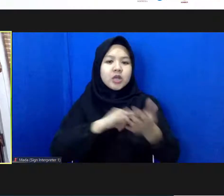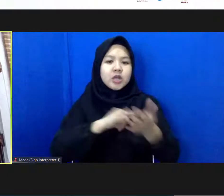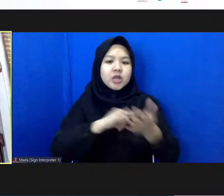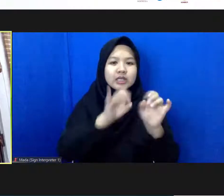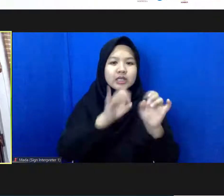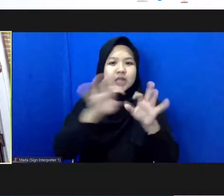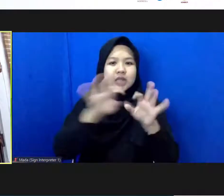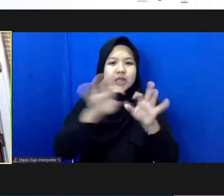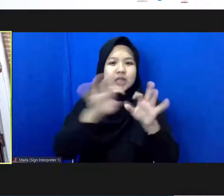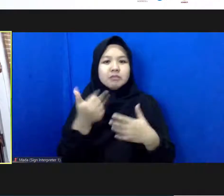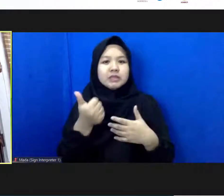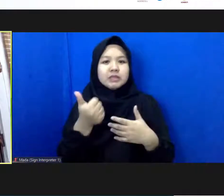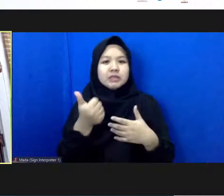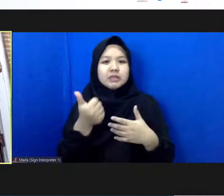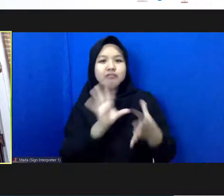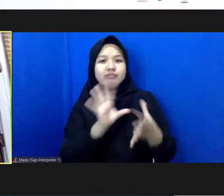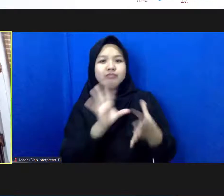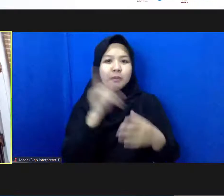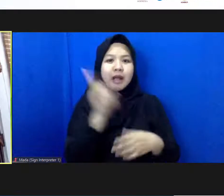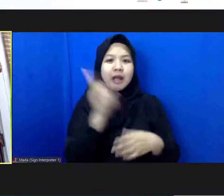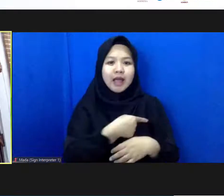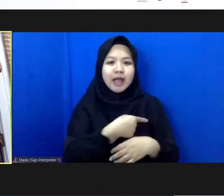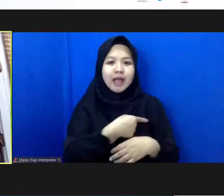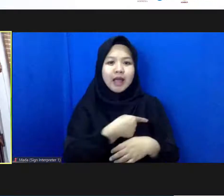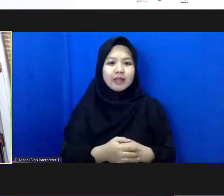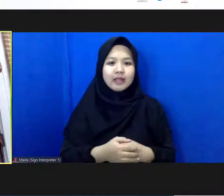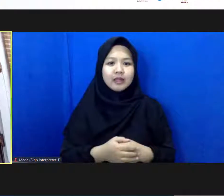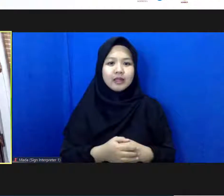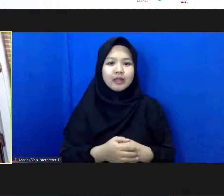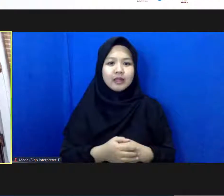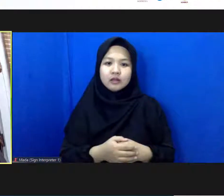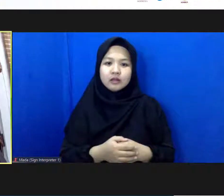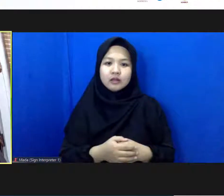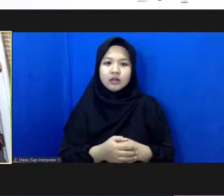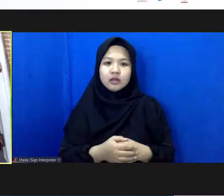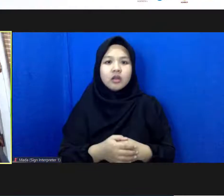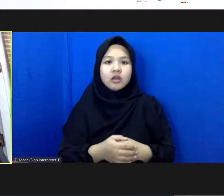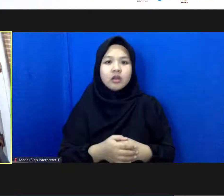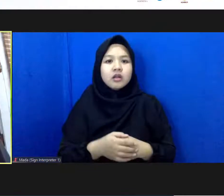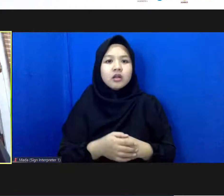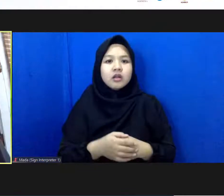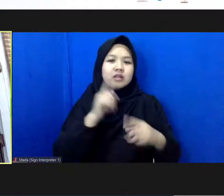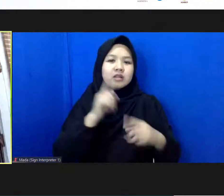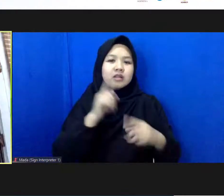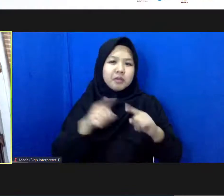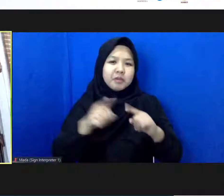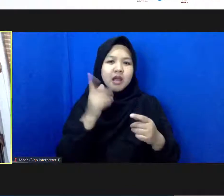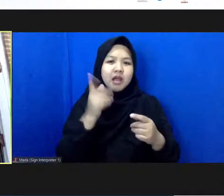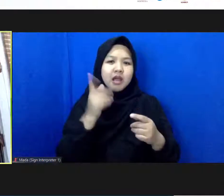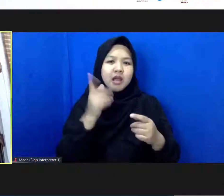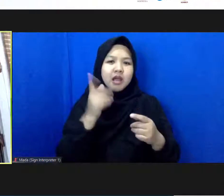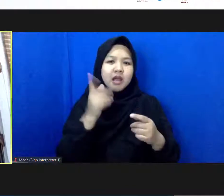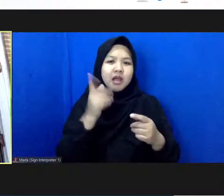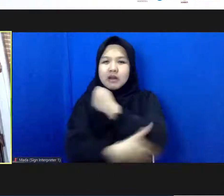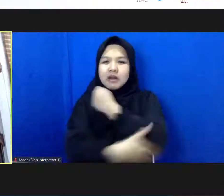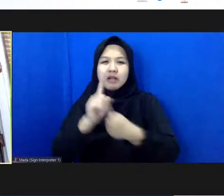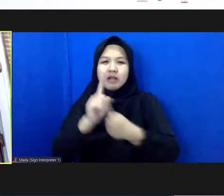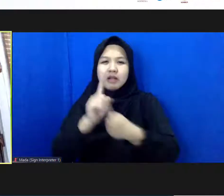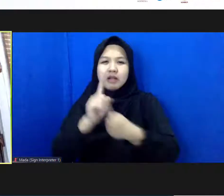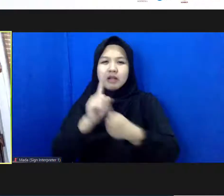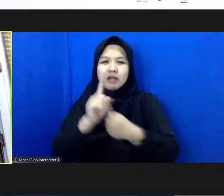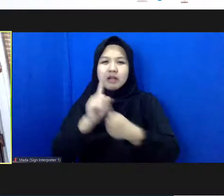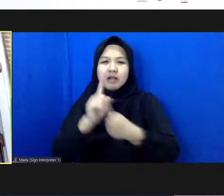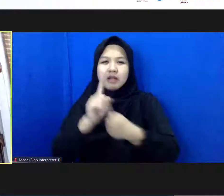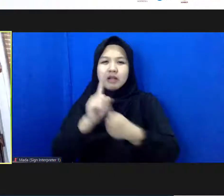So how we can make some sense out of various data. Like most of the countries now, the penetration of